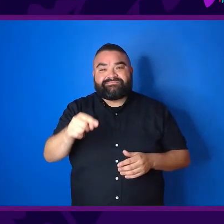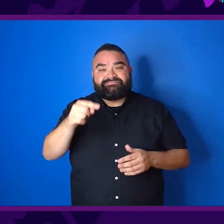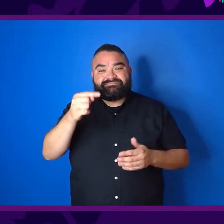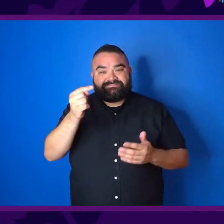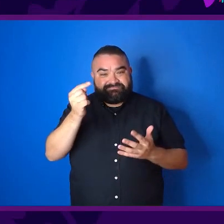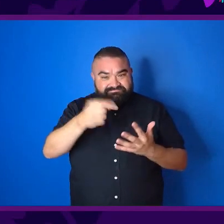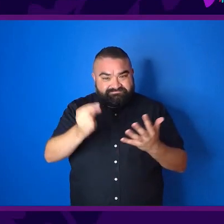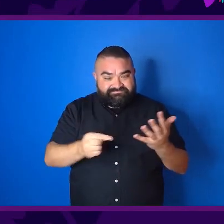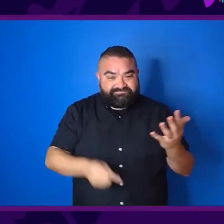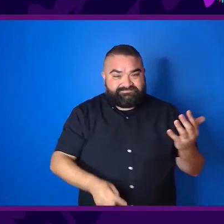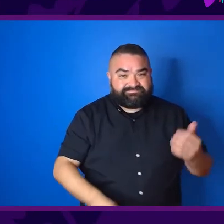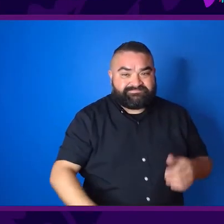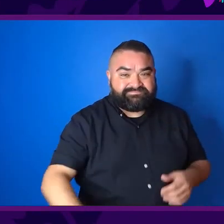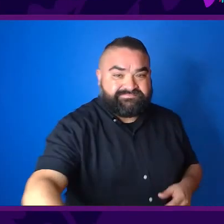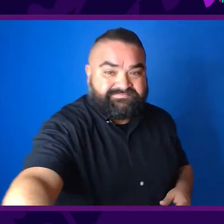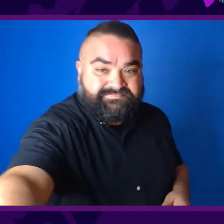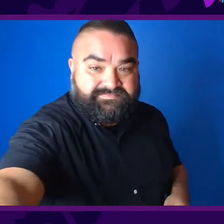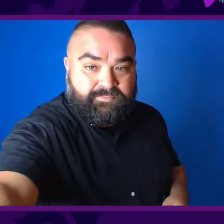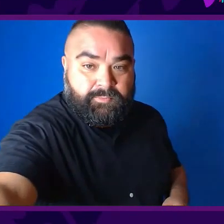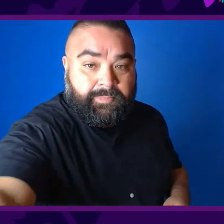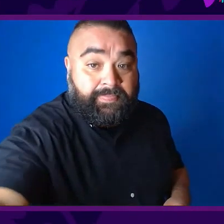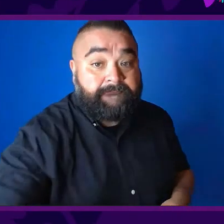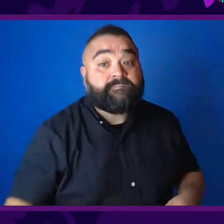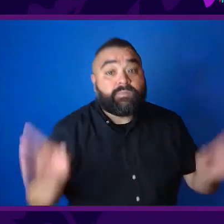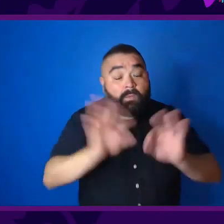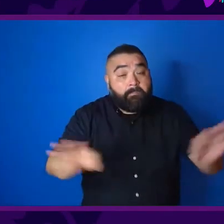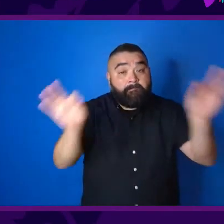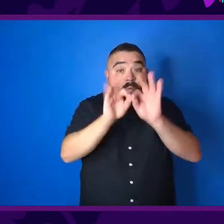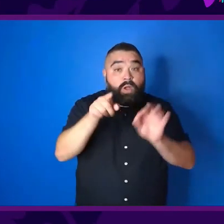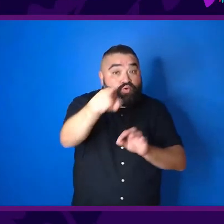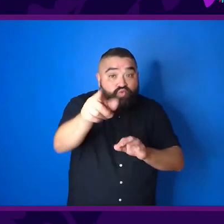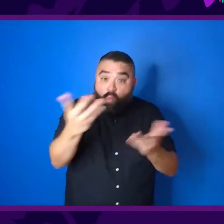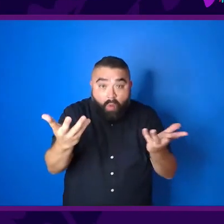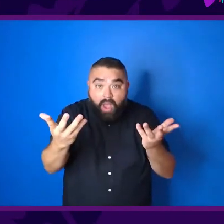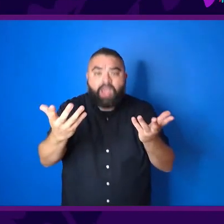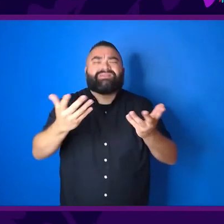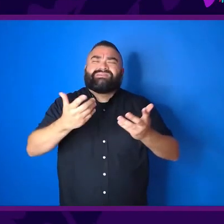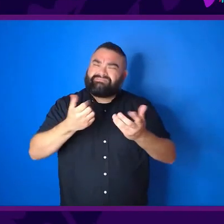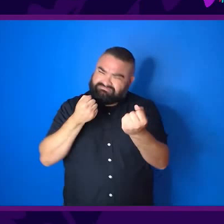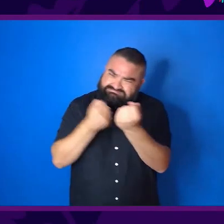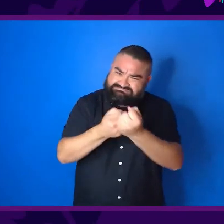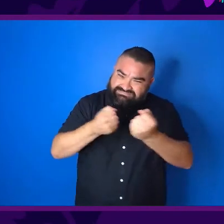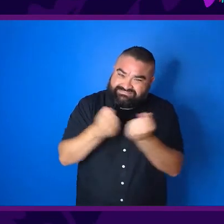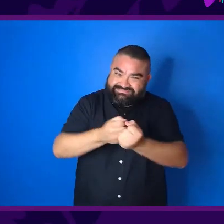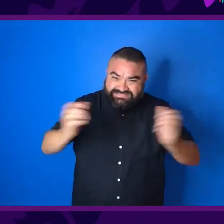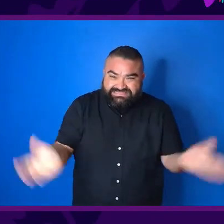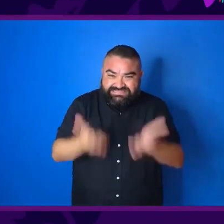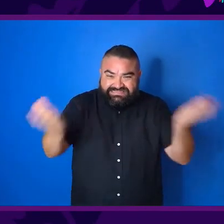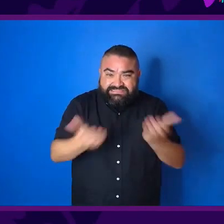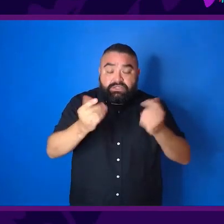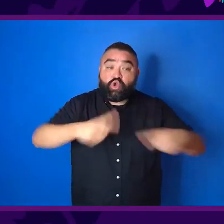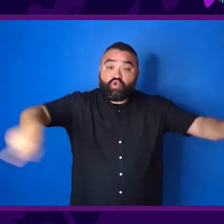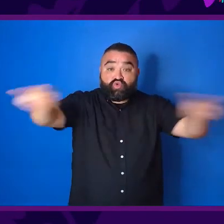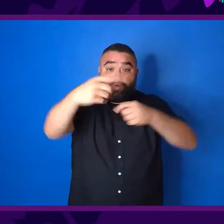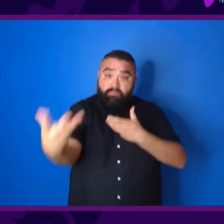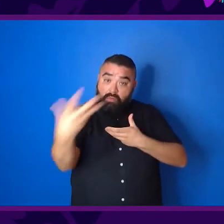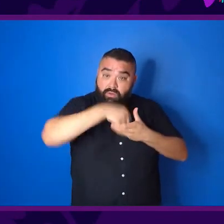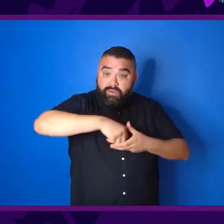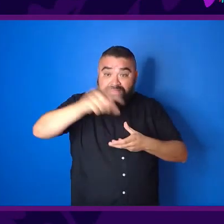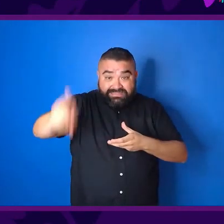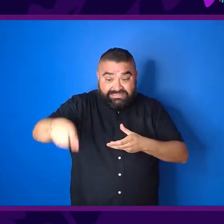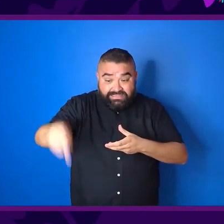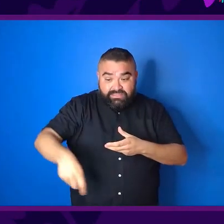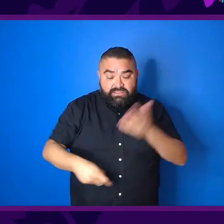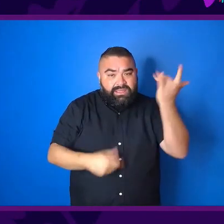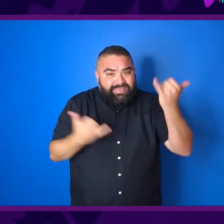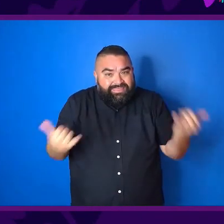be amplified, and getting people out to be real participants as we look at this moment that could potentially